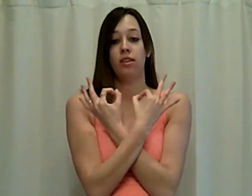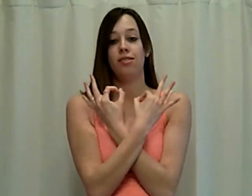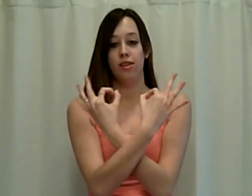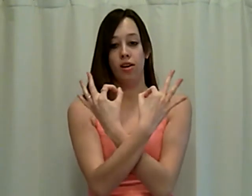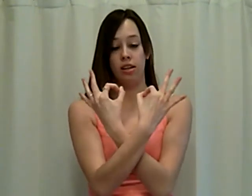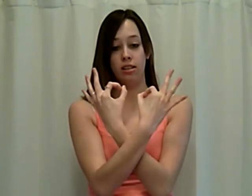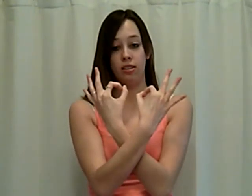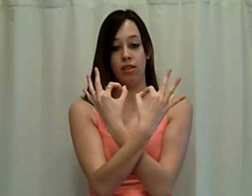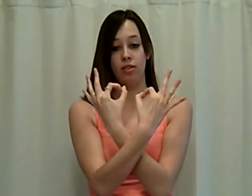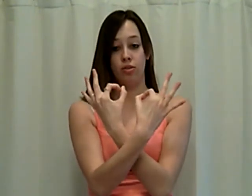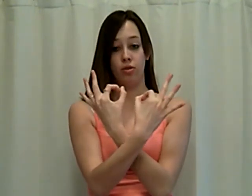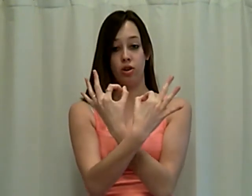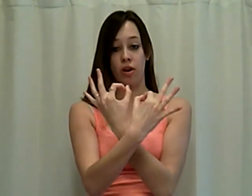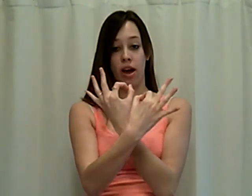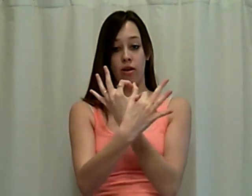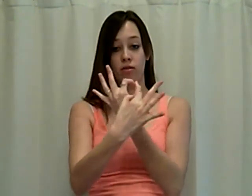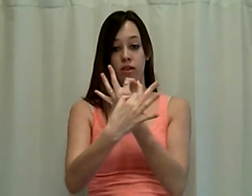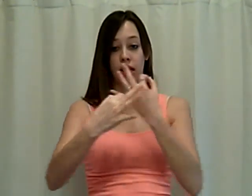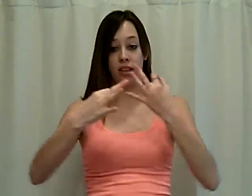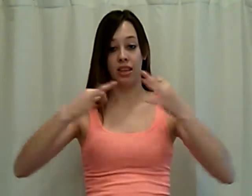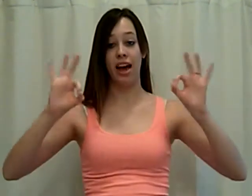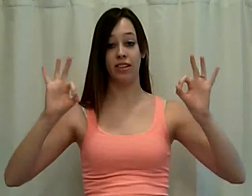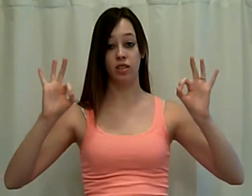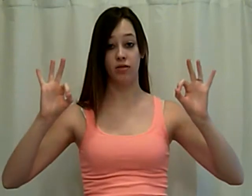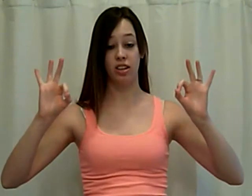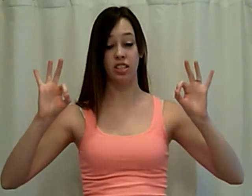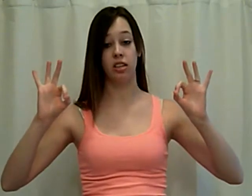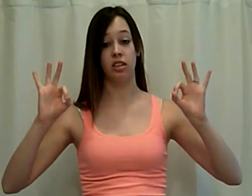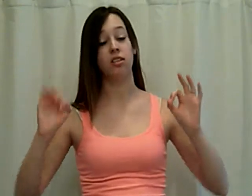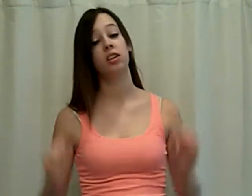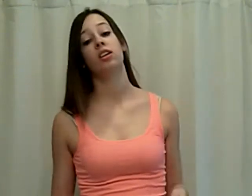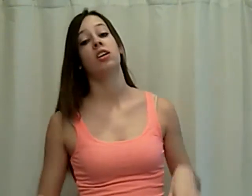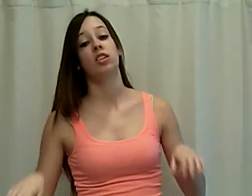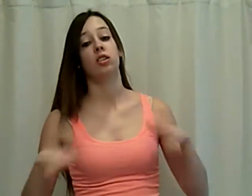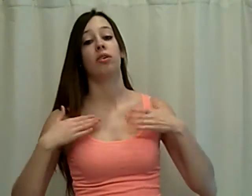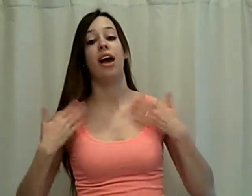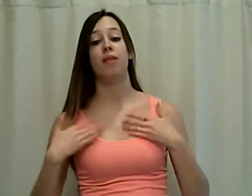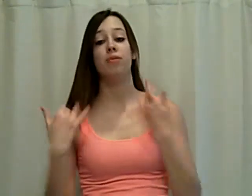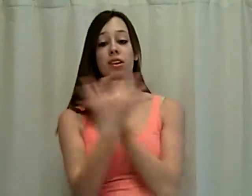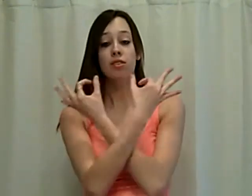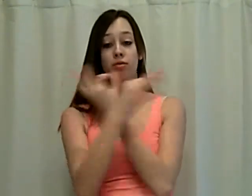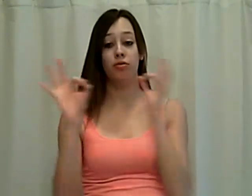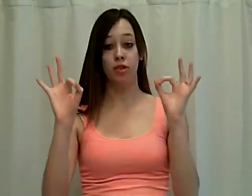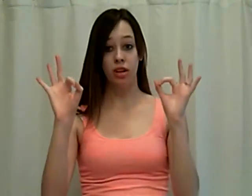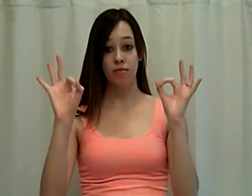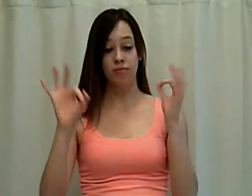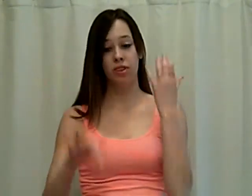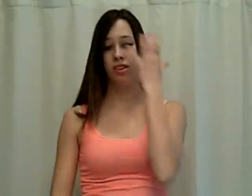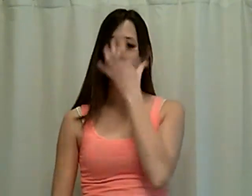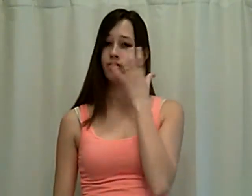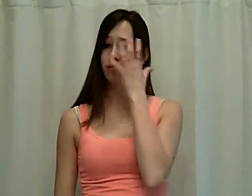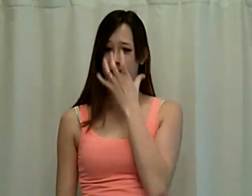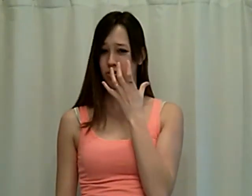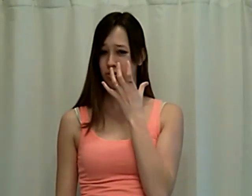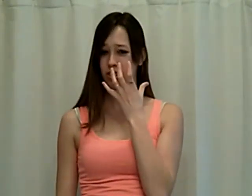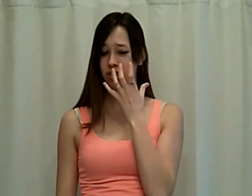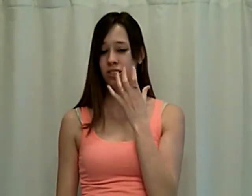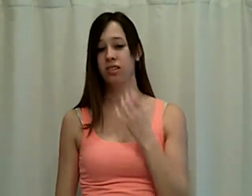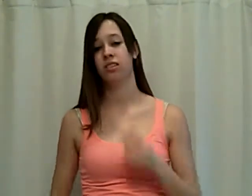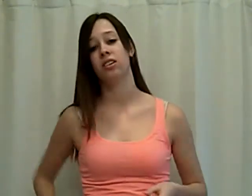the audience, and then you go out like that, so they're facing in. So we're happy, free, confused,